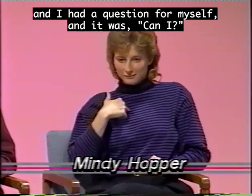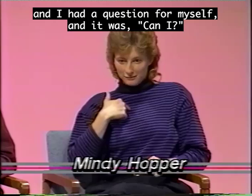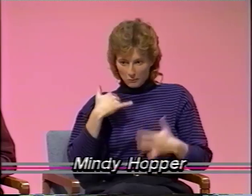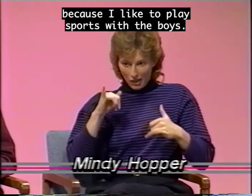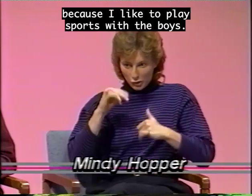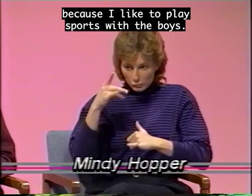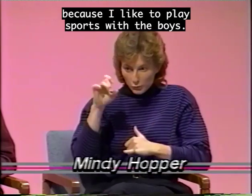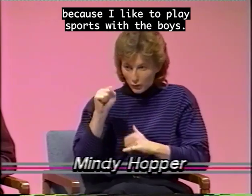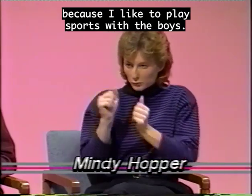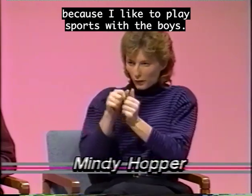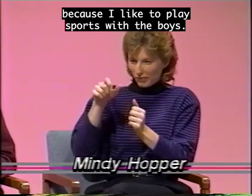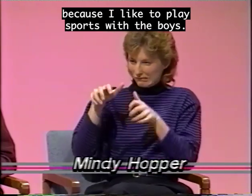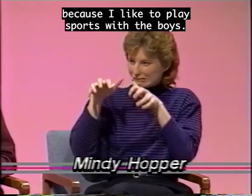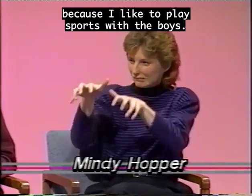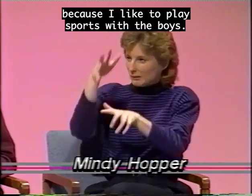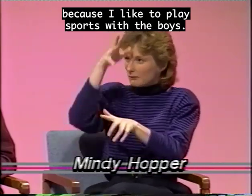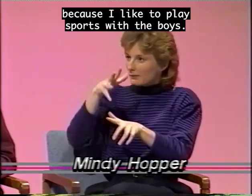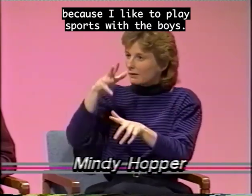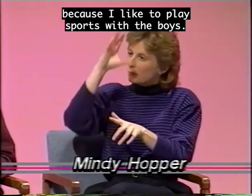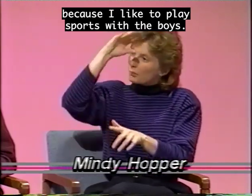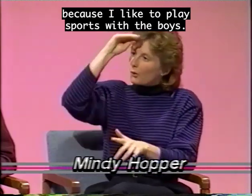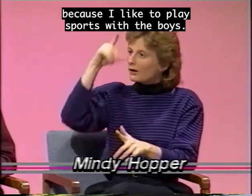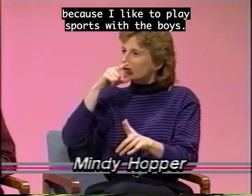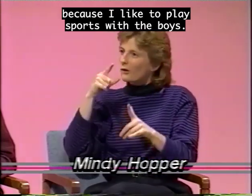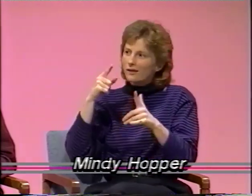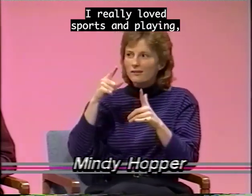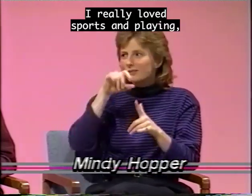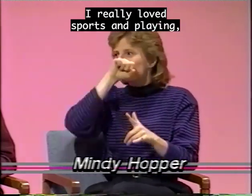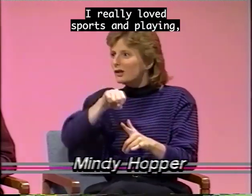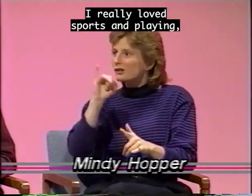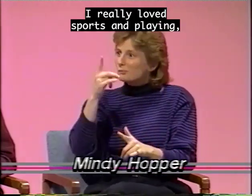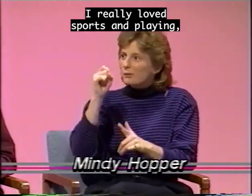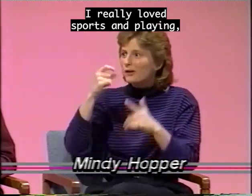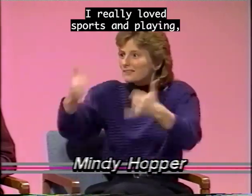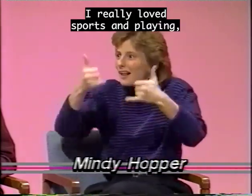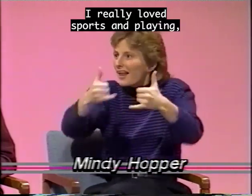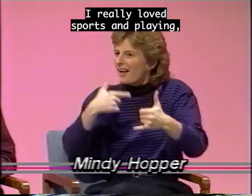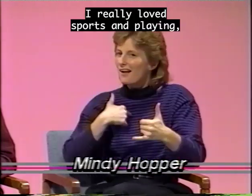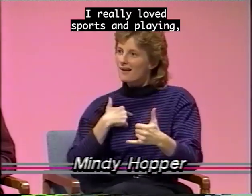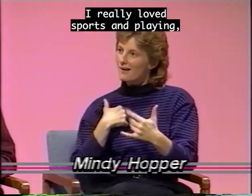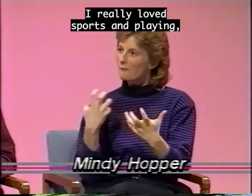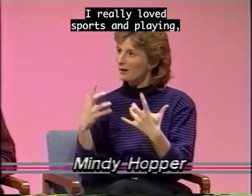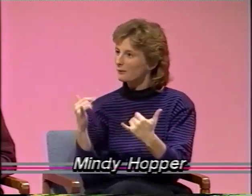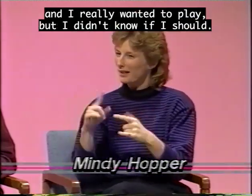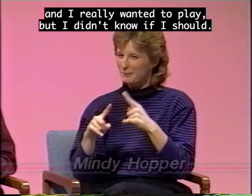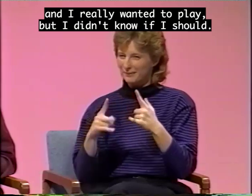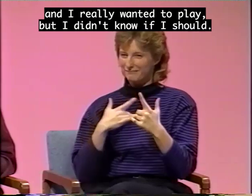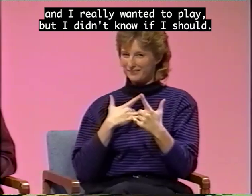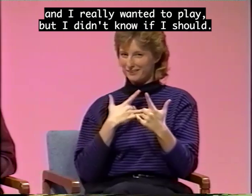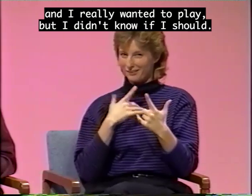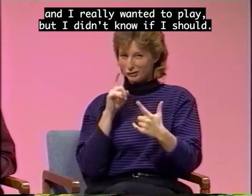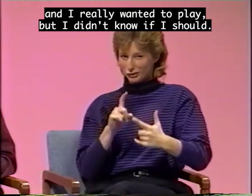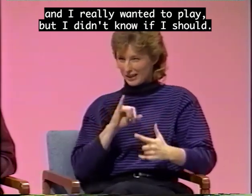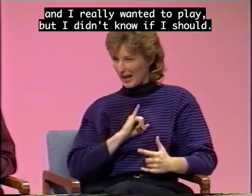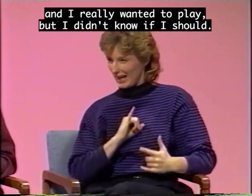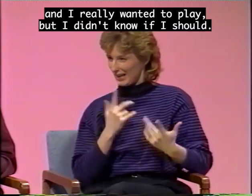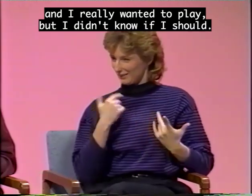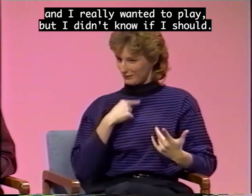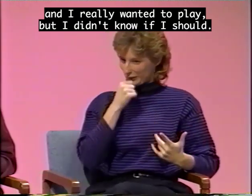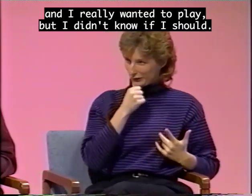I? Because I like to play sports with the boys. I really loved sports and playing, and I really wanted to play, but I didn't